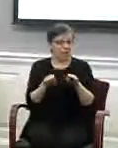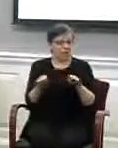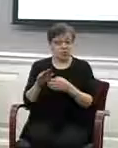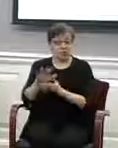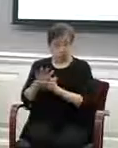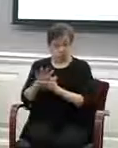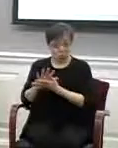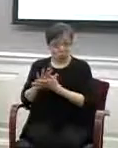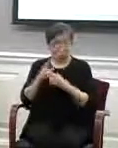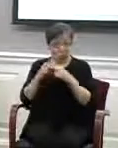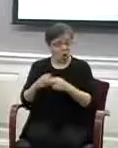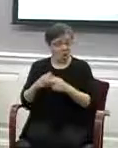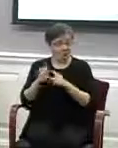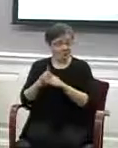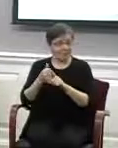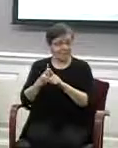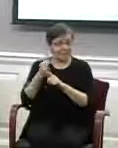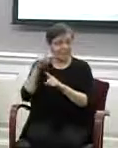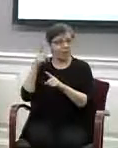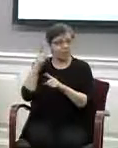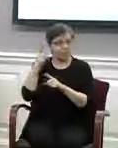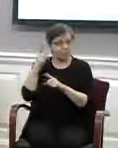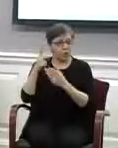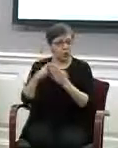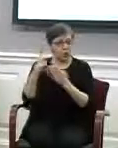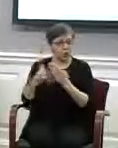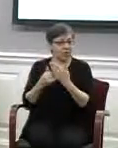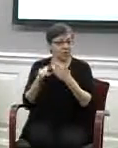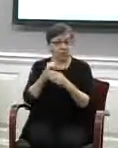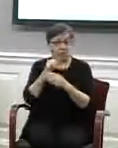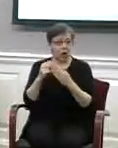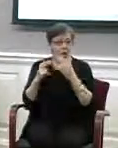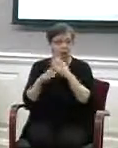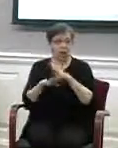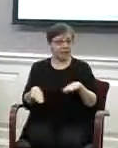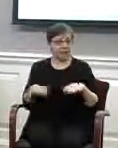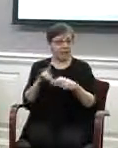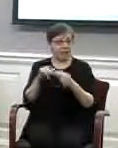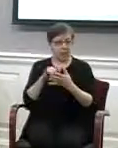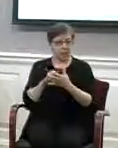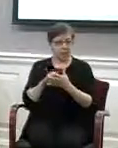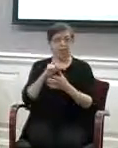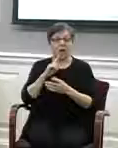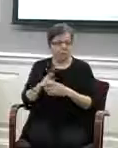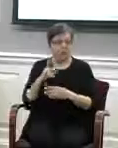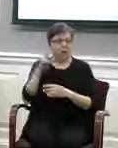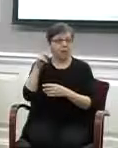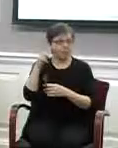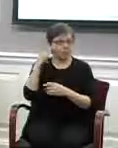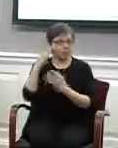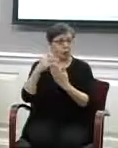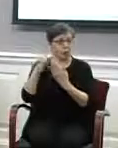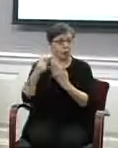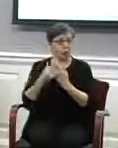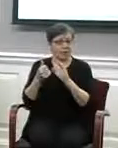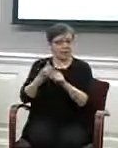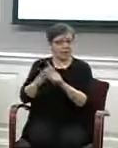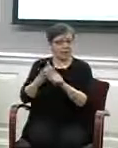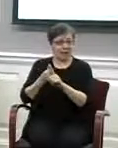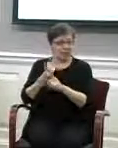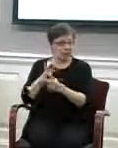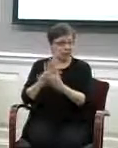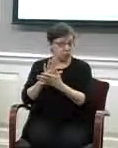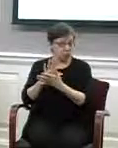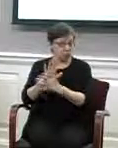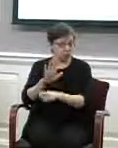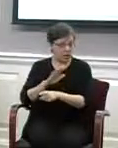political project. They don't shy from that. So in themselves, they are a political project. But also,